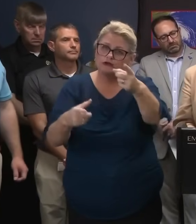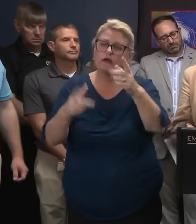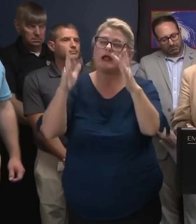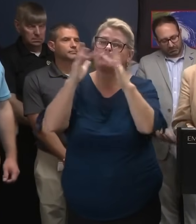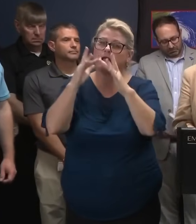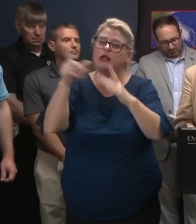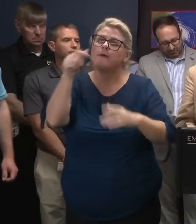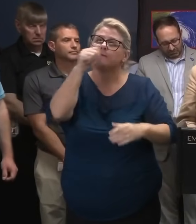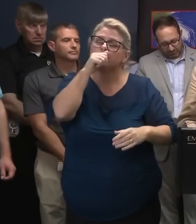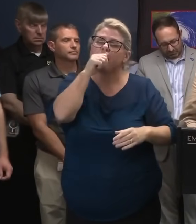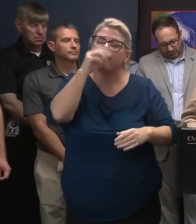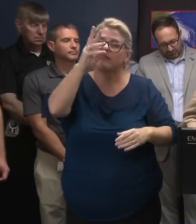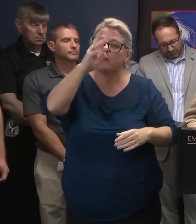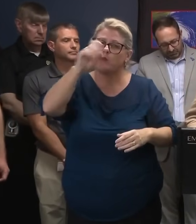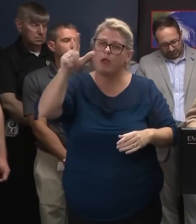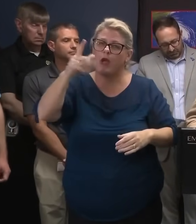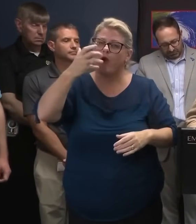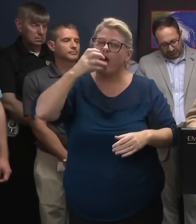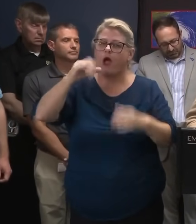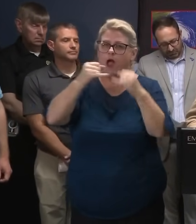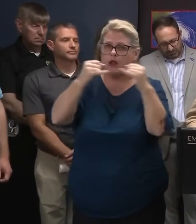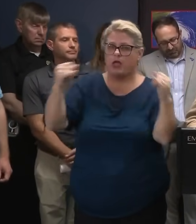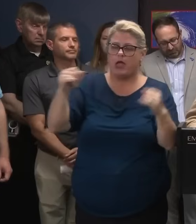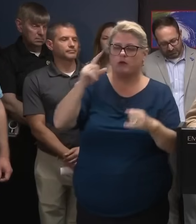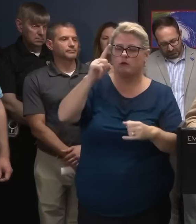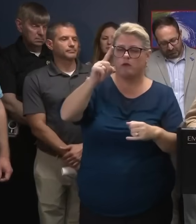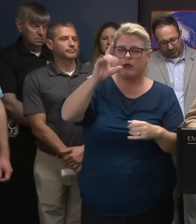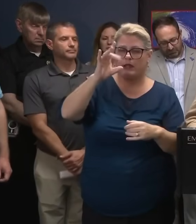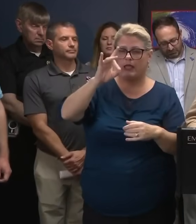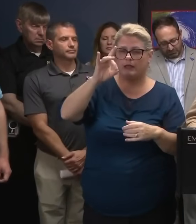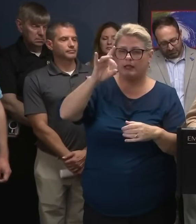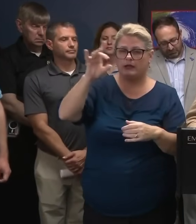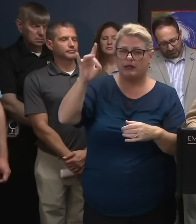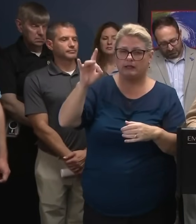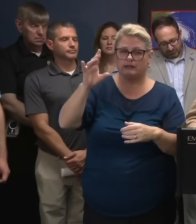contact our private well hotline at